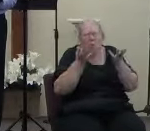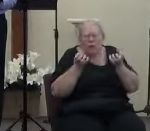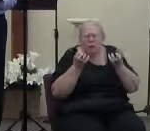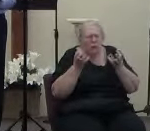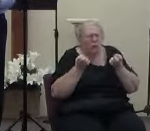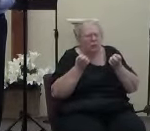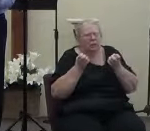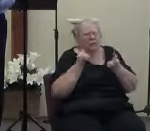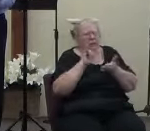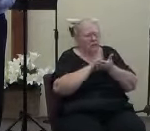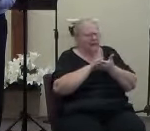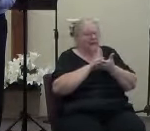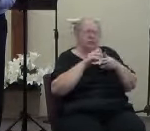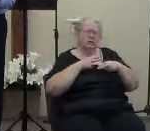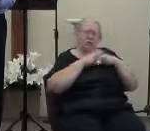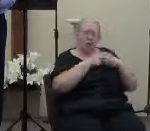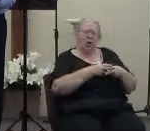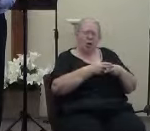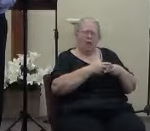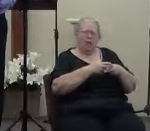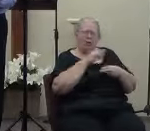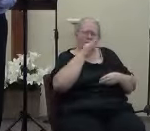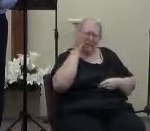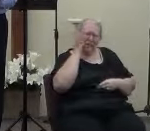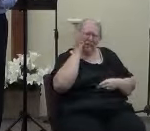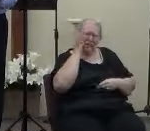call a fast, a day acceptable to the Lord?